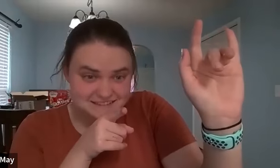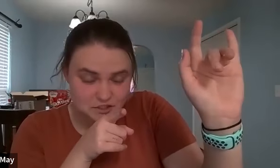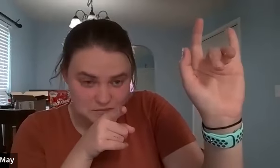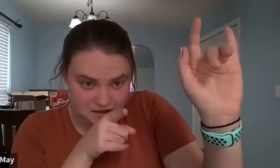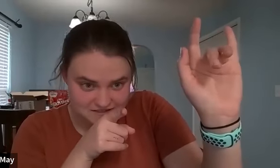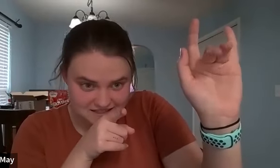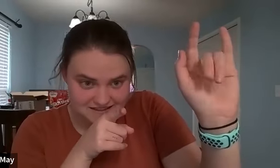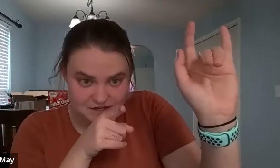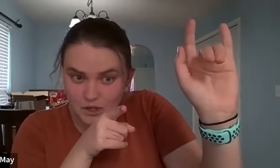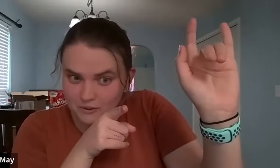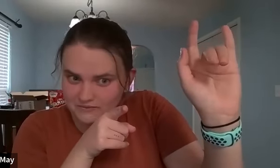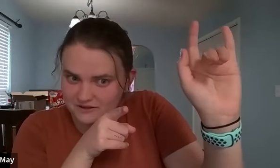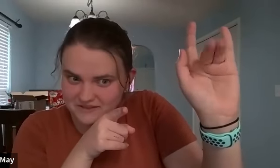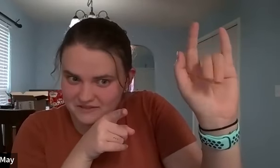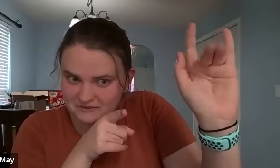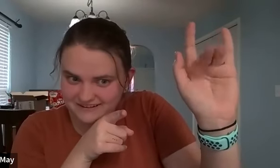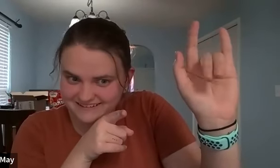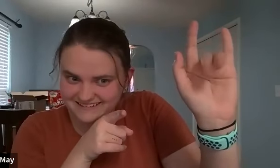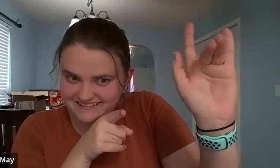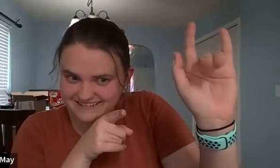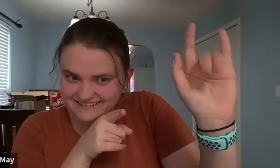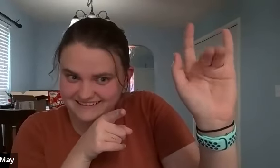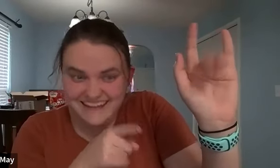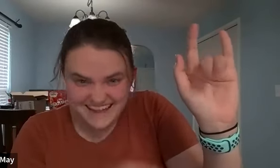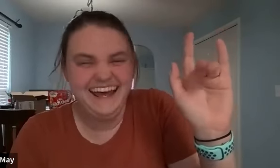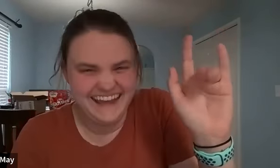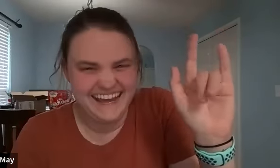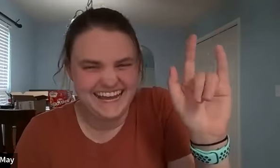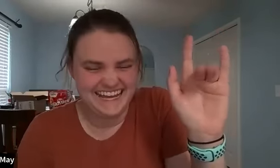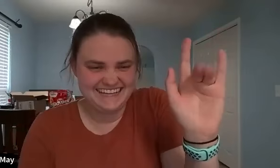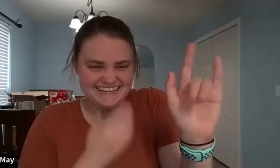You mouthed it. No, the other one. Yeah.